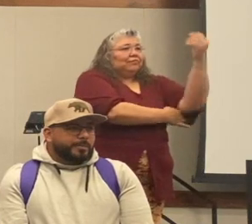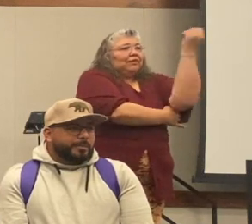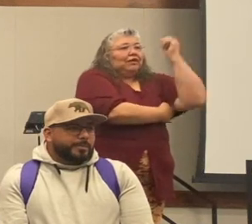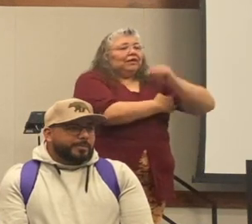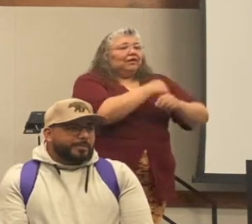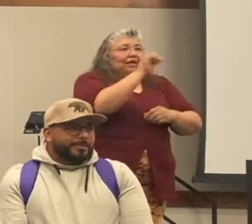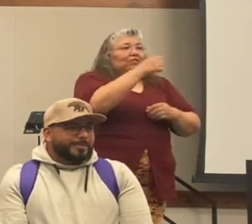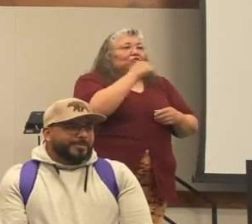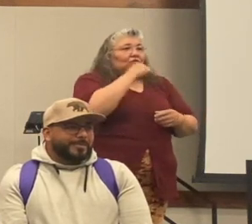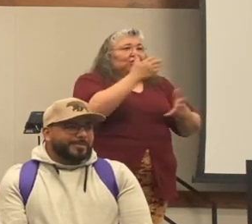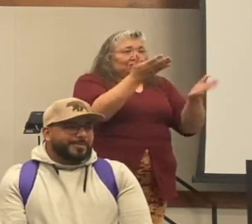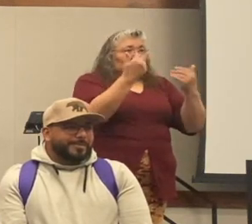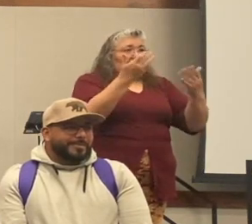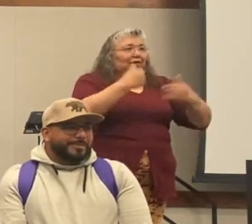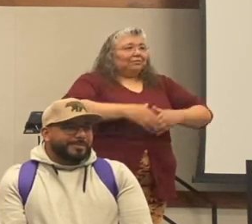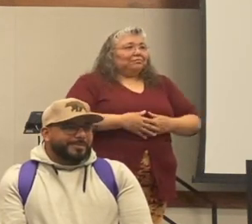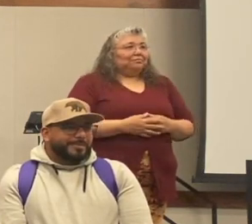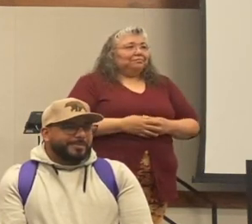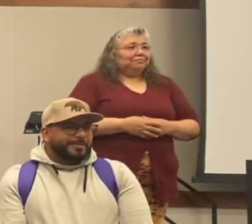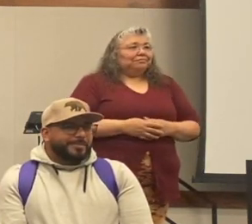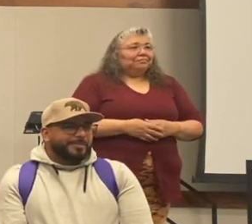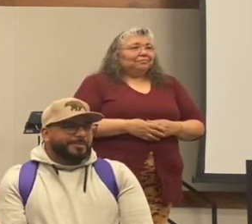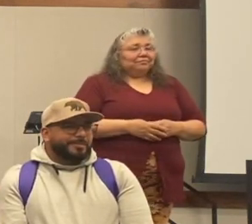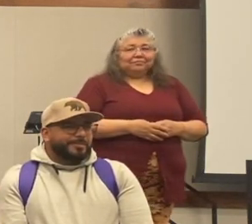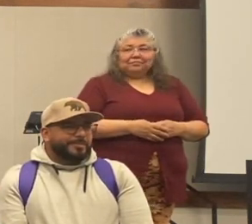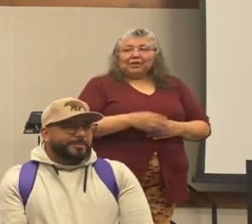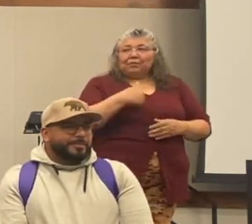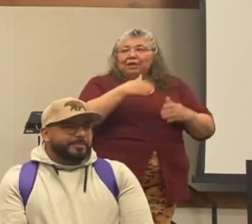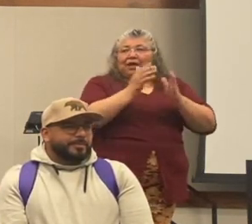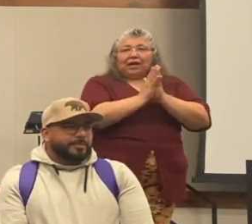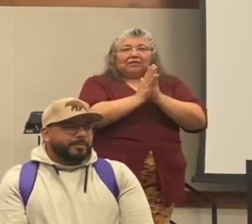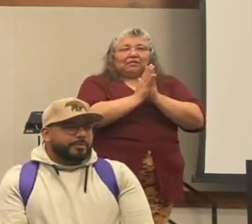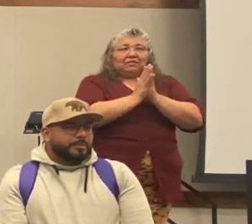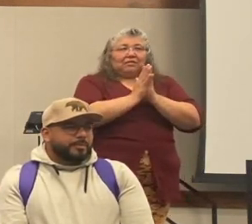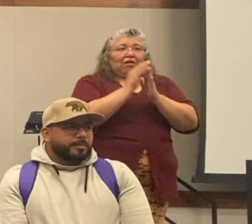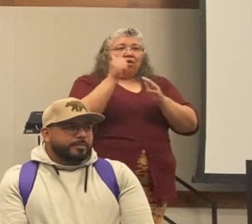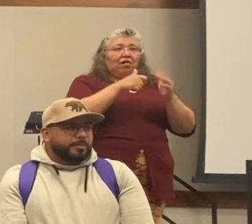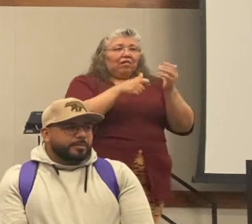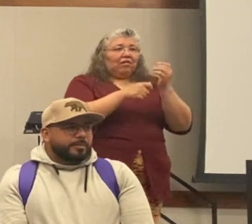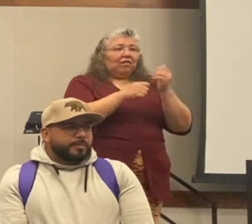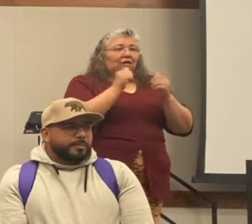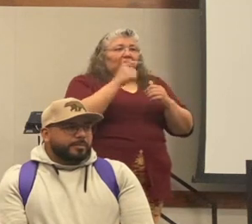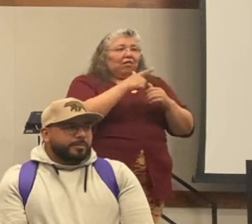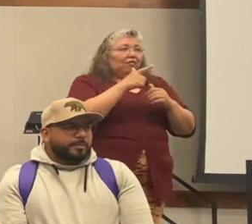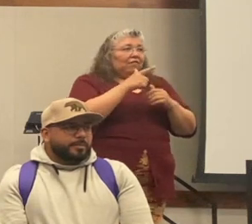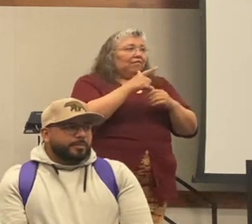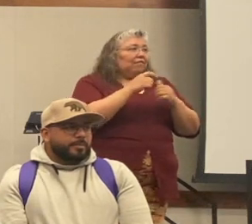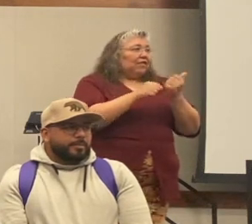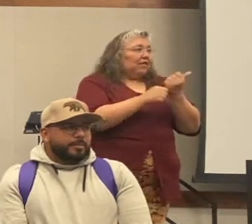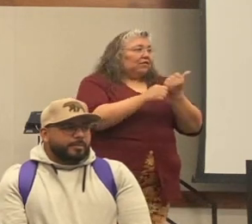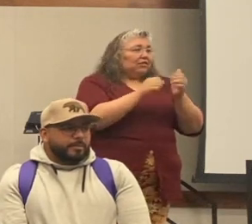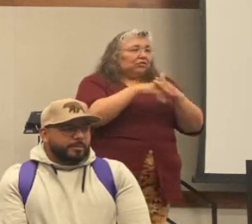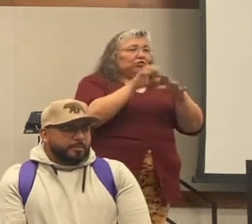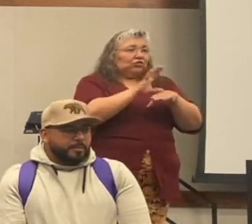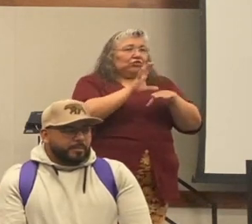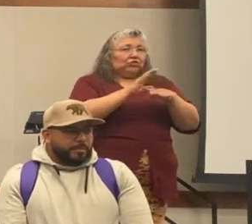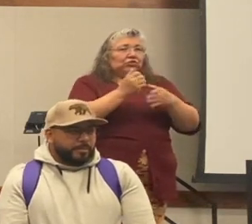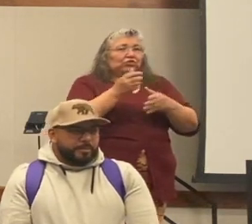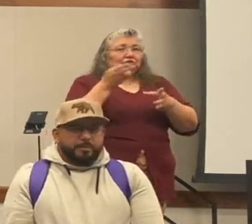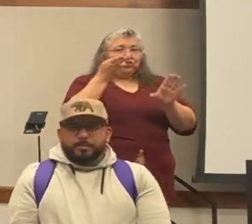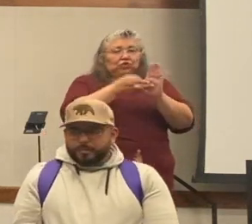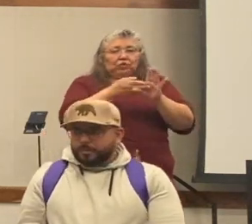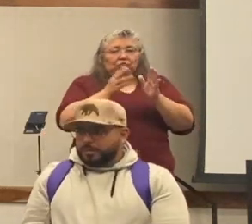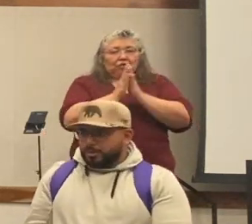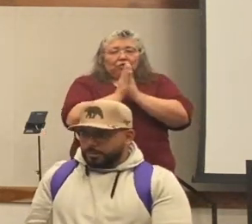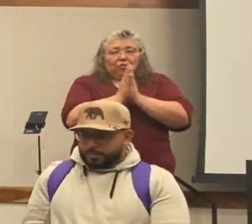Girls, you can come. Absolutely. And then I'm going to ask the elders to come up here as well to join me. We're going to pray